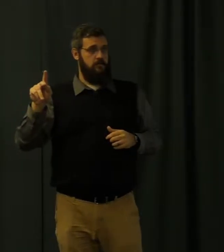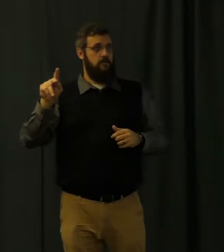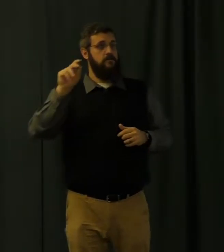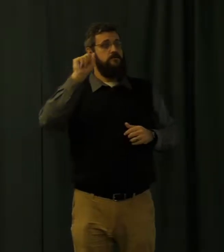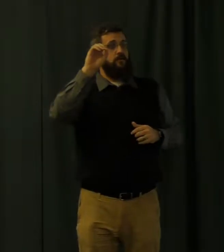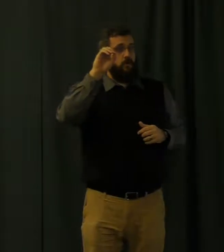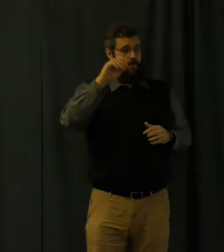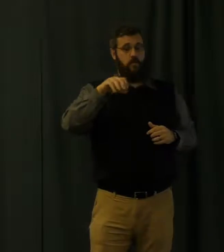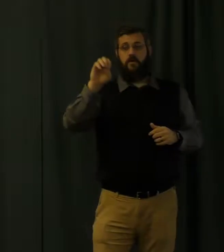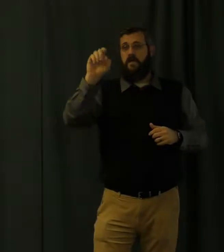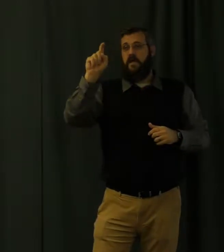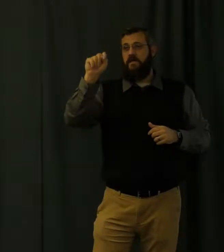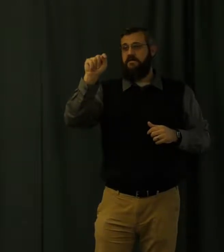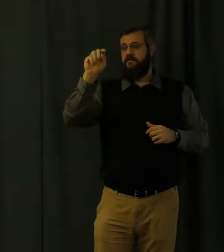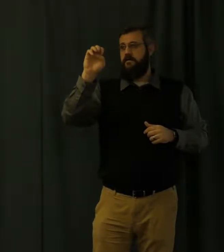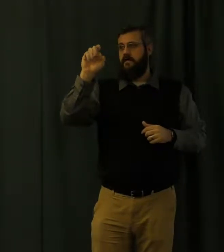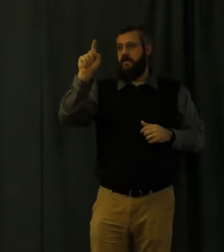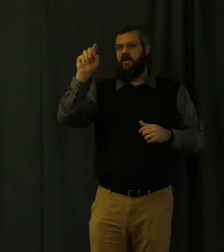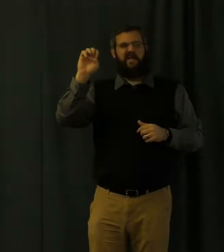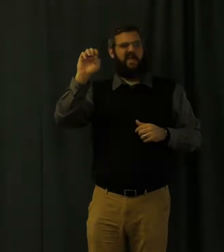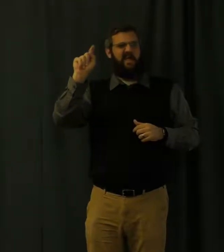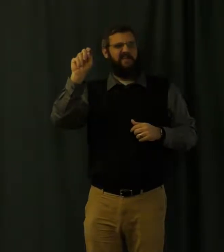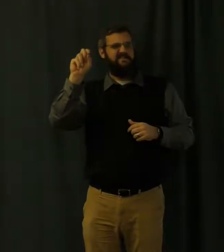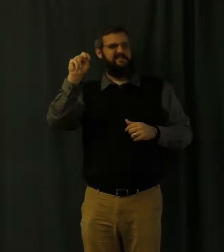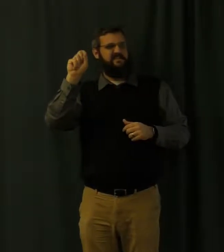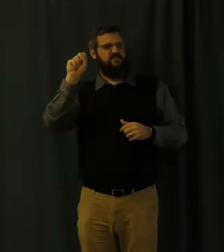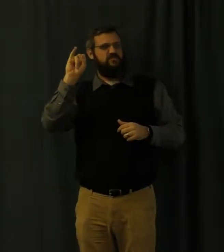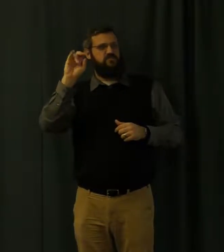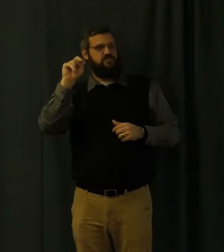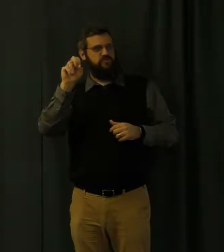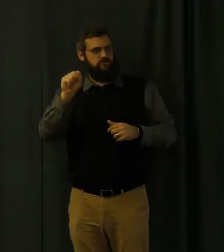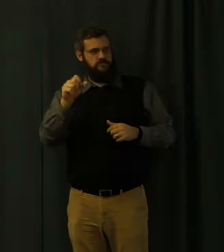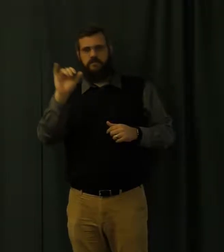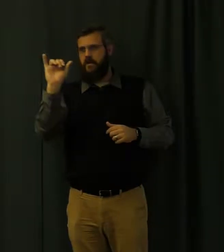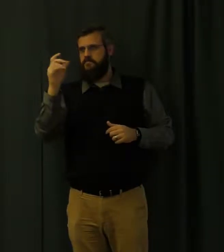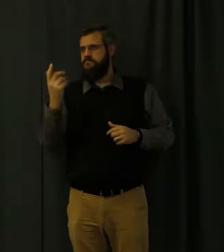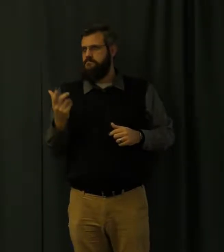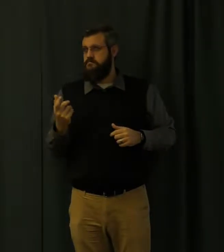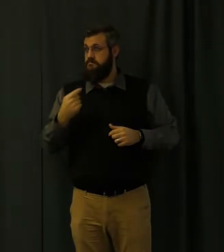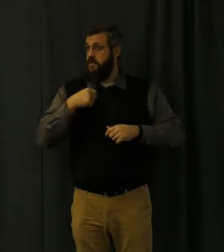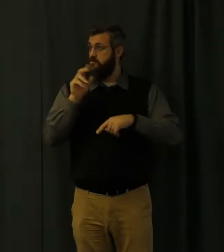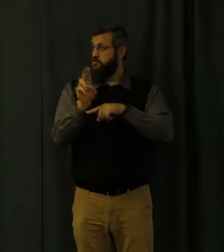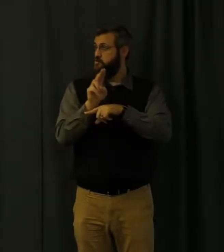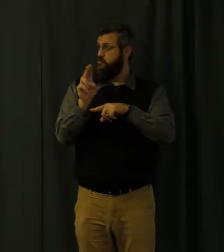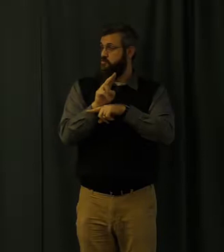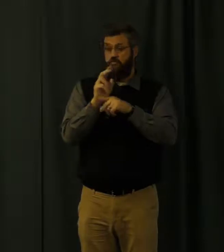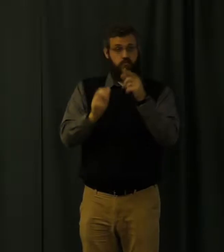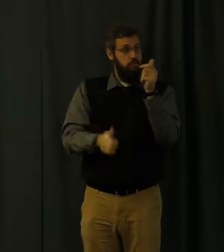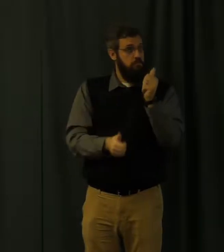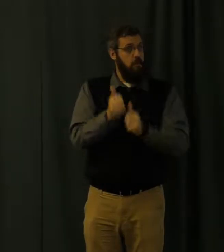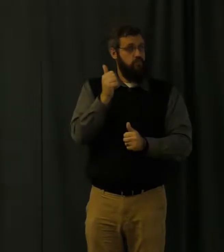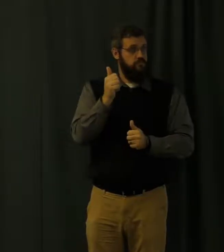So Chrome extensions are some of the things that I use the